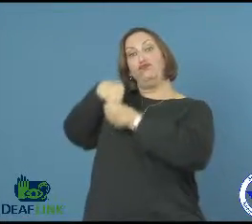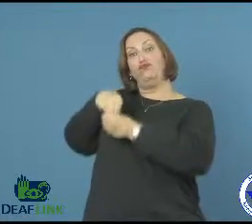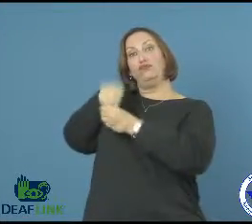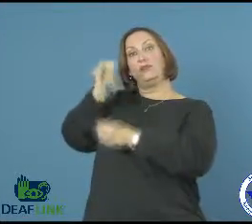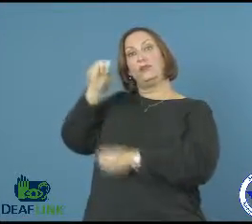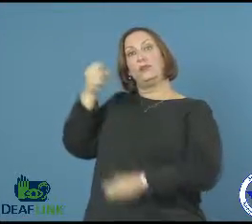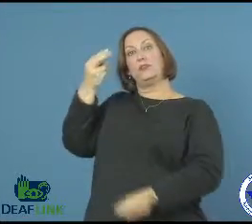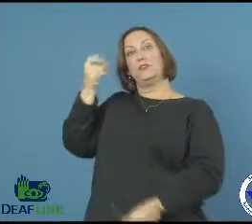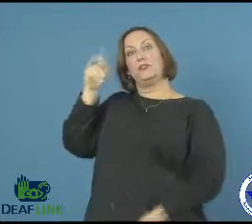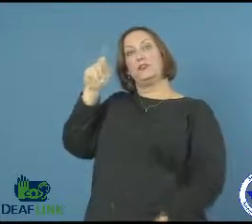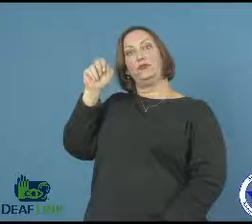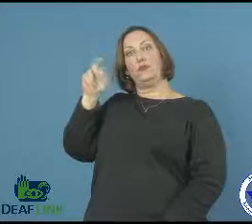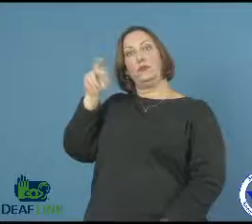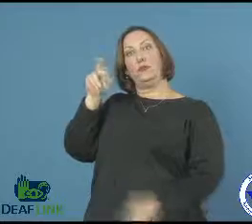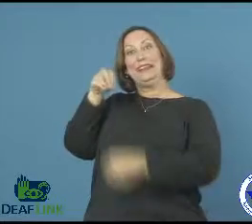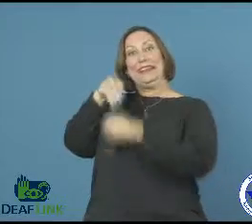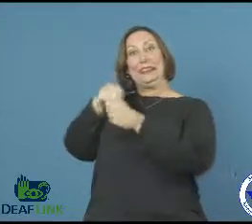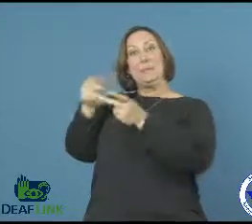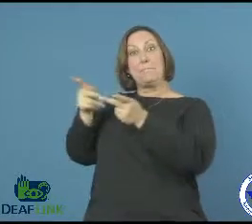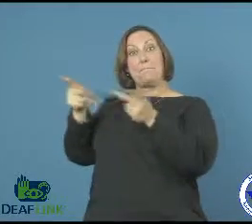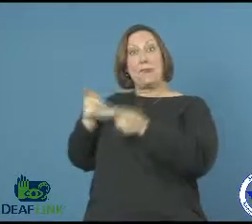family and how that would work for you.